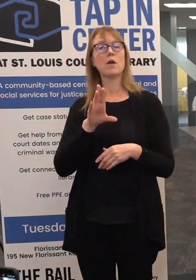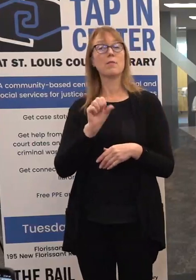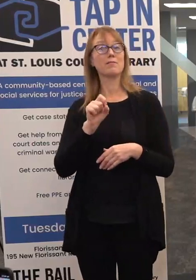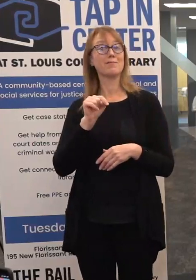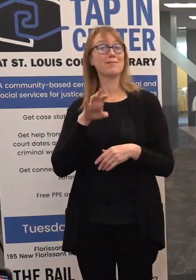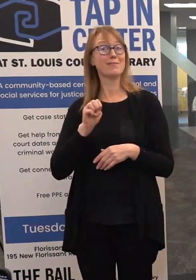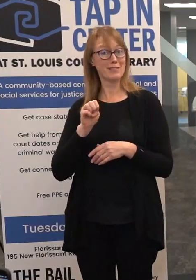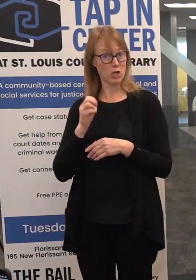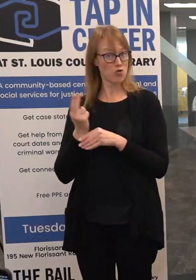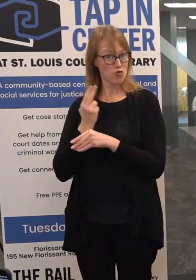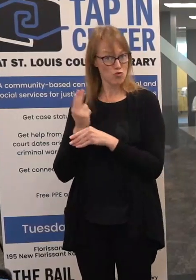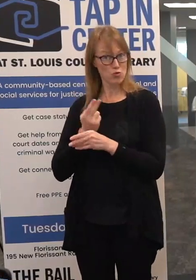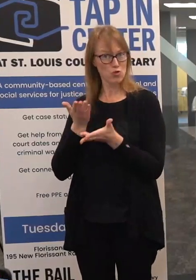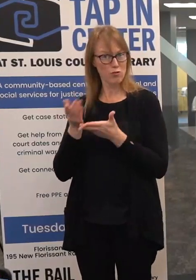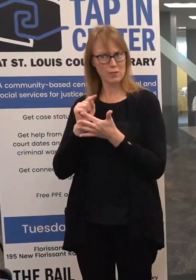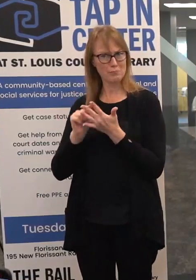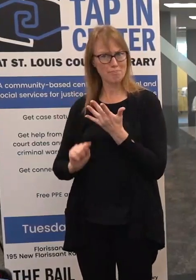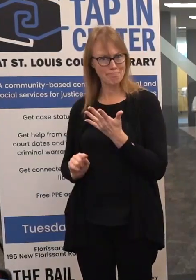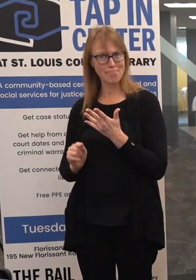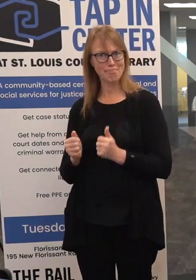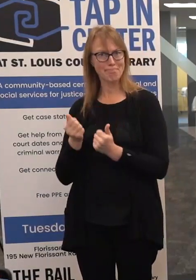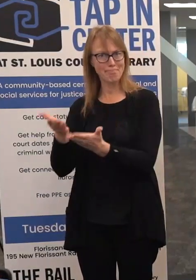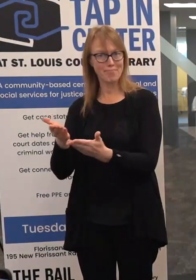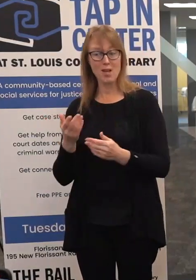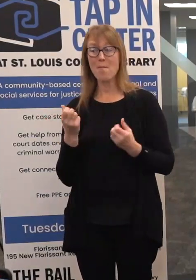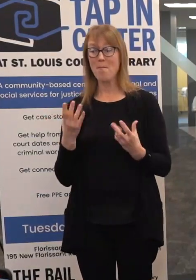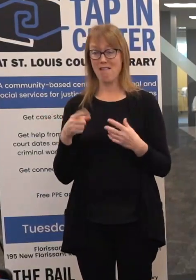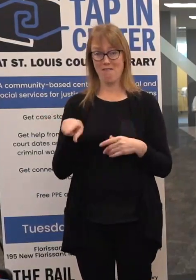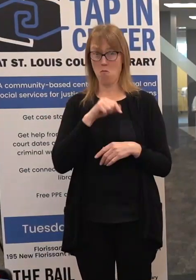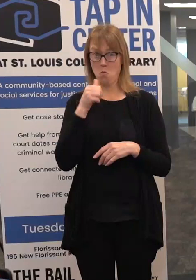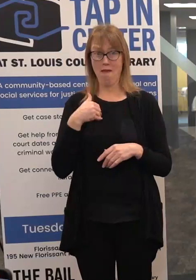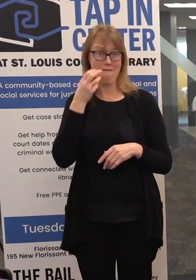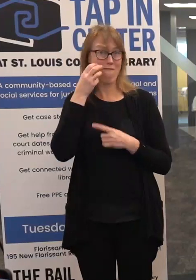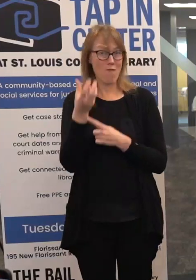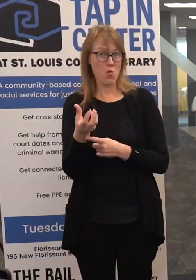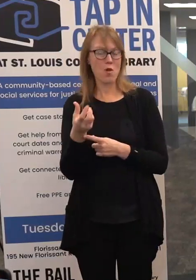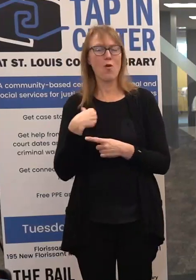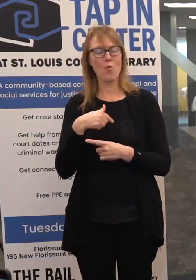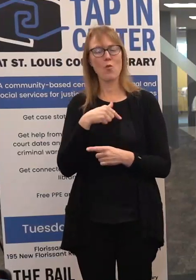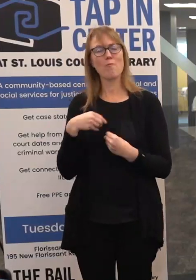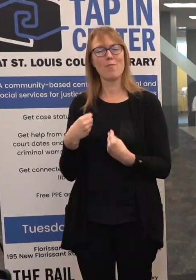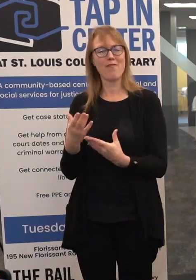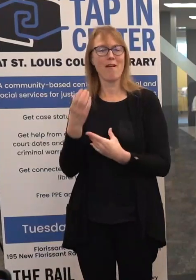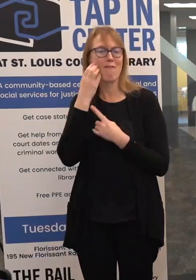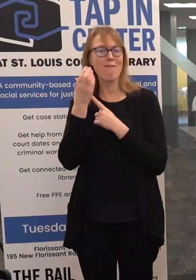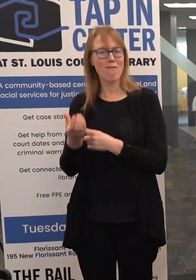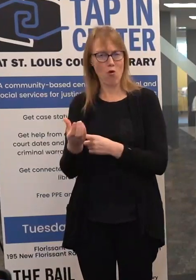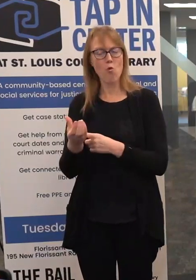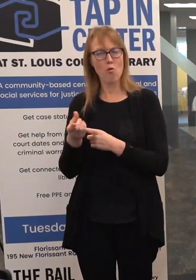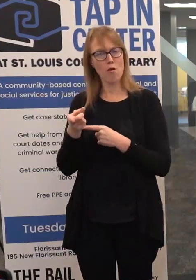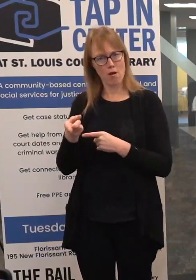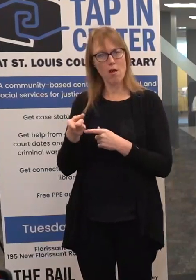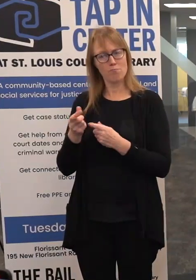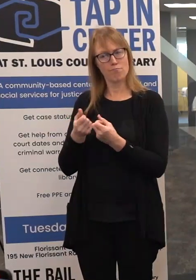in may not have a phone. We provide them phones, and we'll cover the cost of that phone the entirety of their case. So working with the Tap In Center with